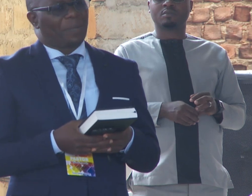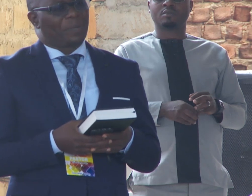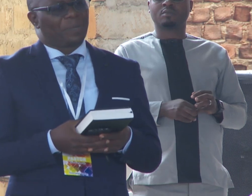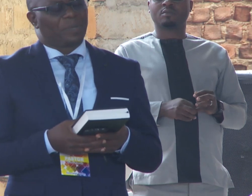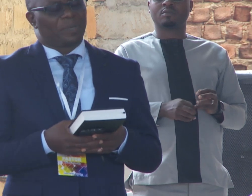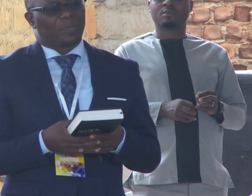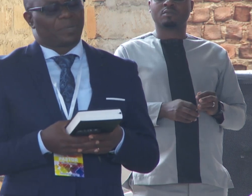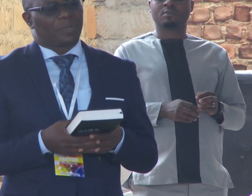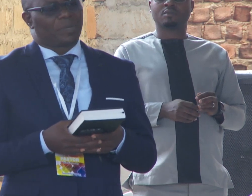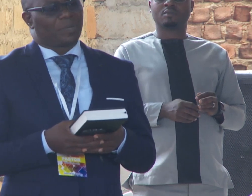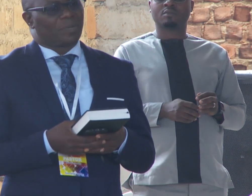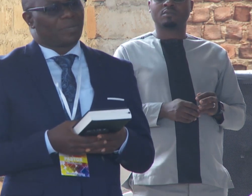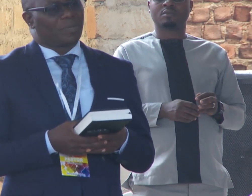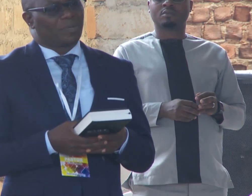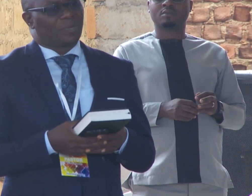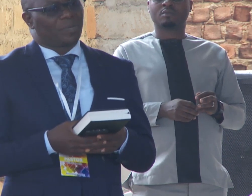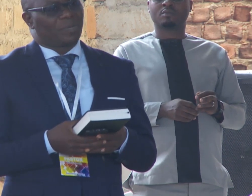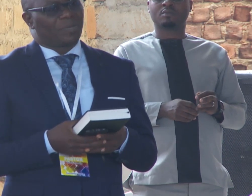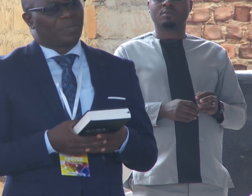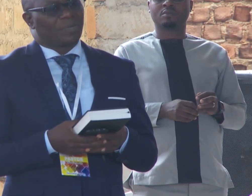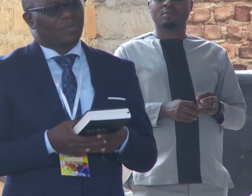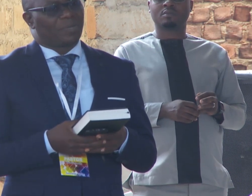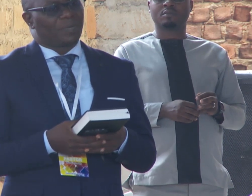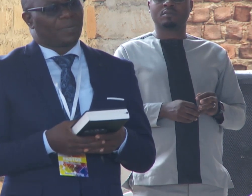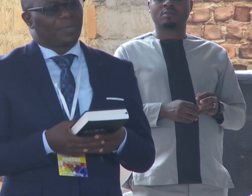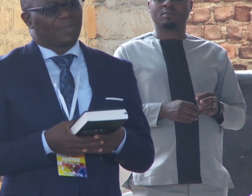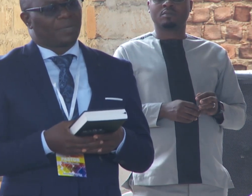Pastor Denis Musoke is the chairperson of the pastoral